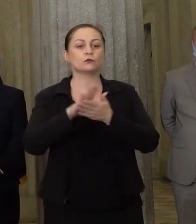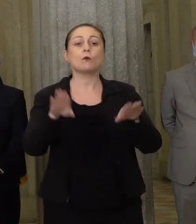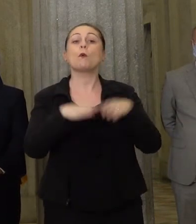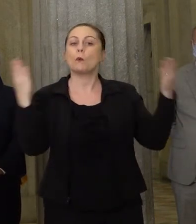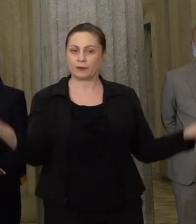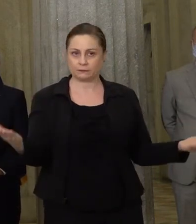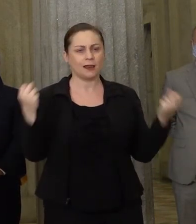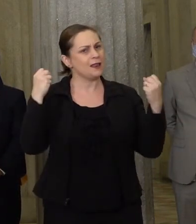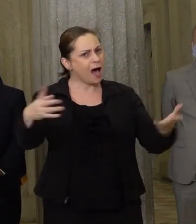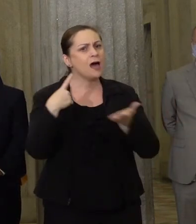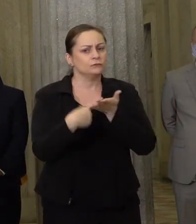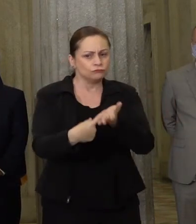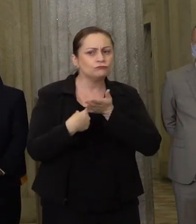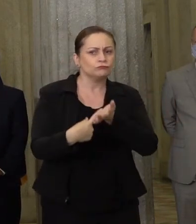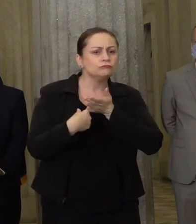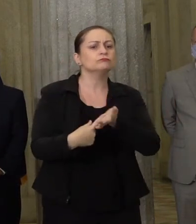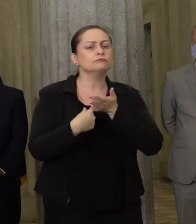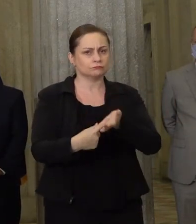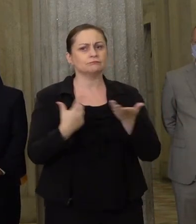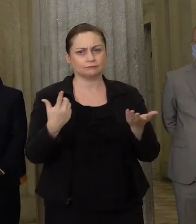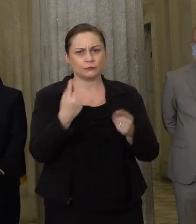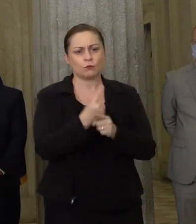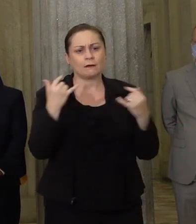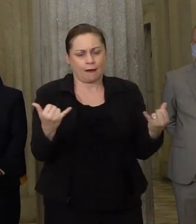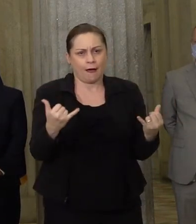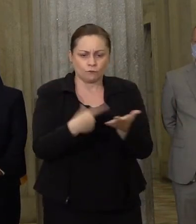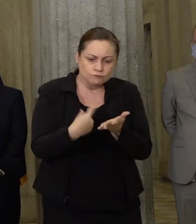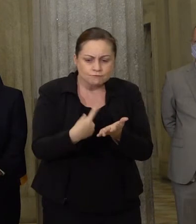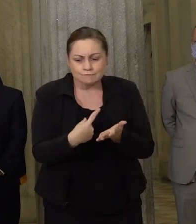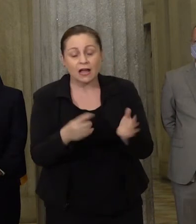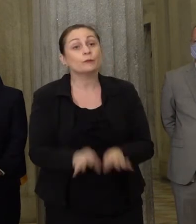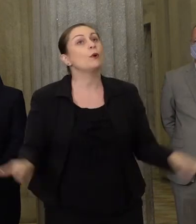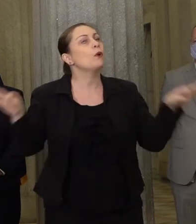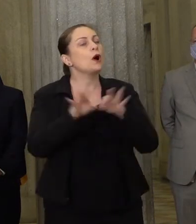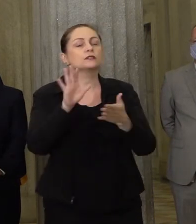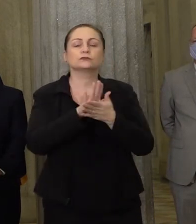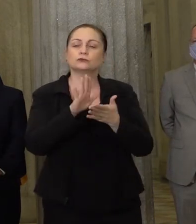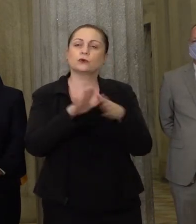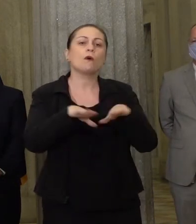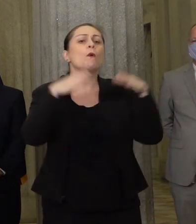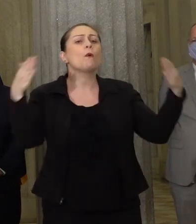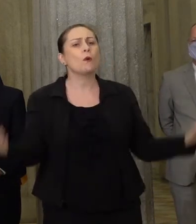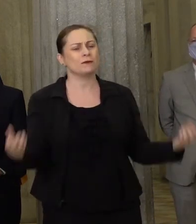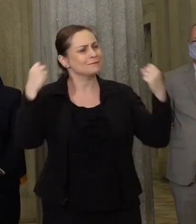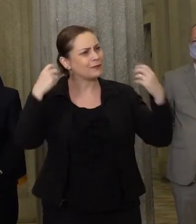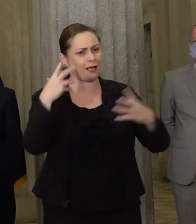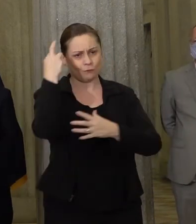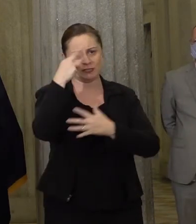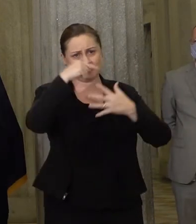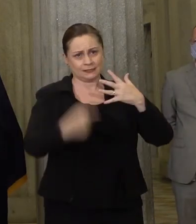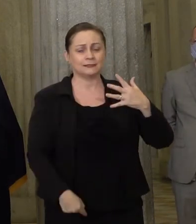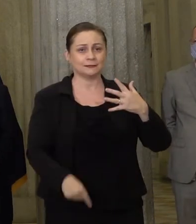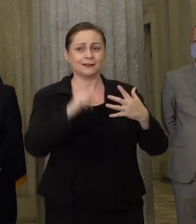a lot of discussions going on about that right now, and it is important that the schools be open for a variety of reasons.